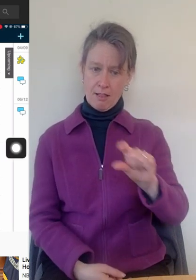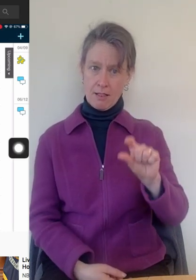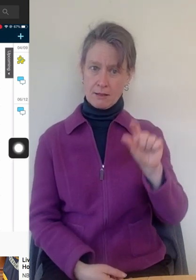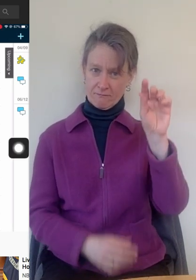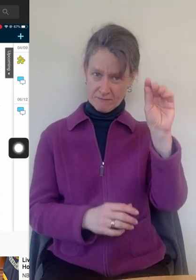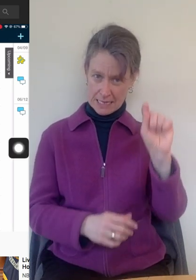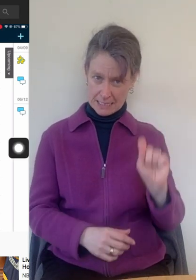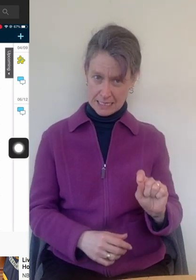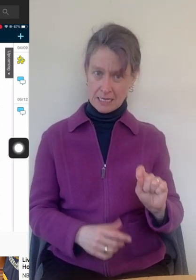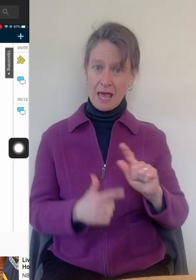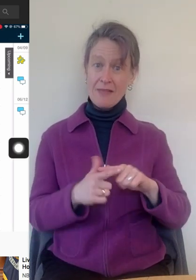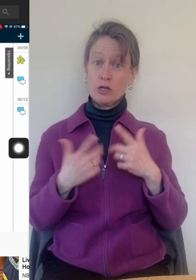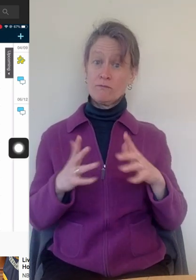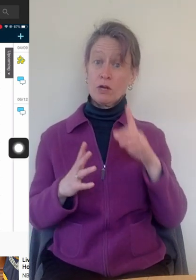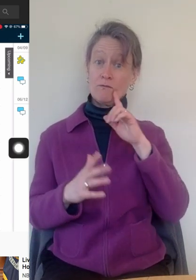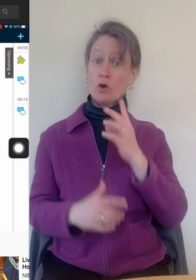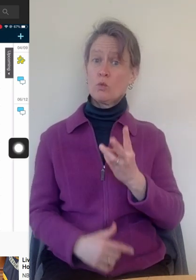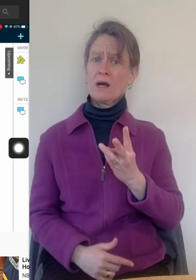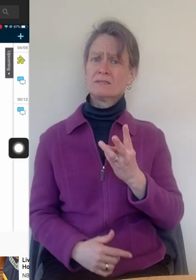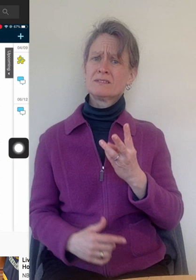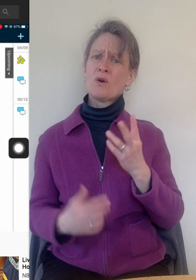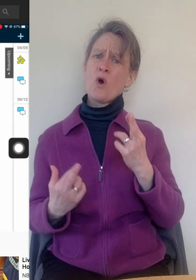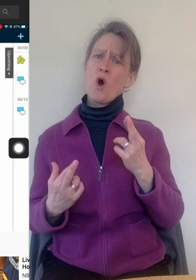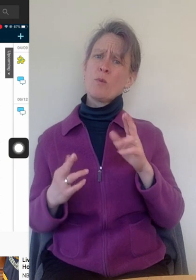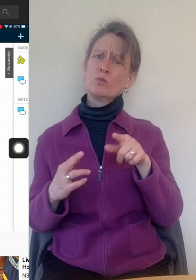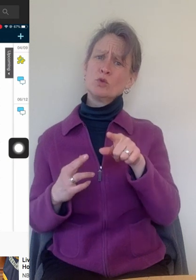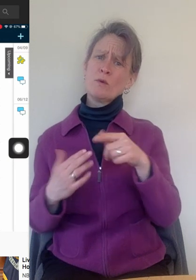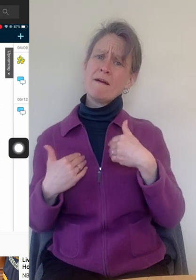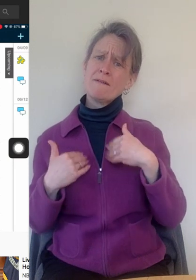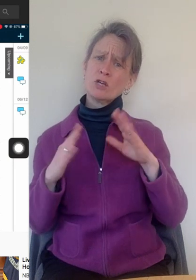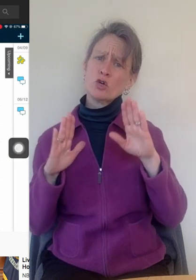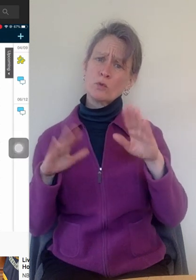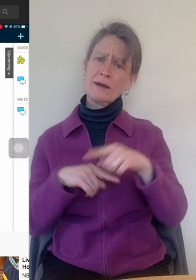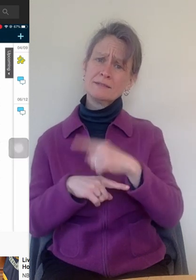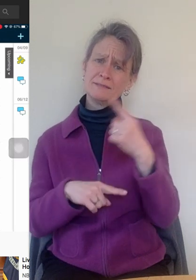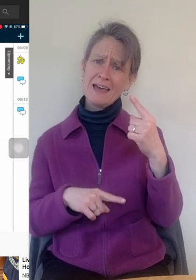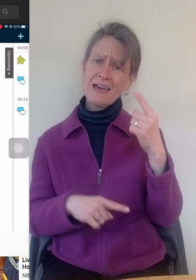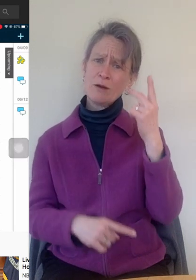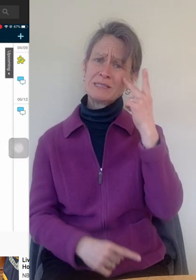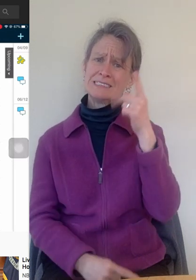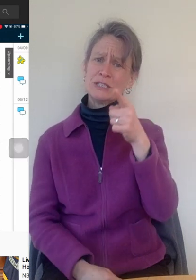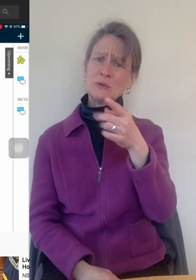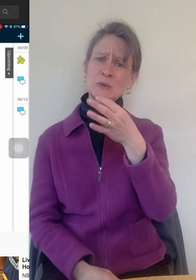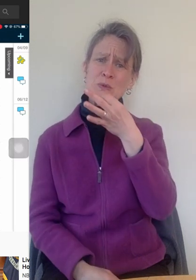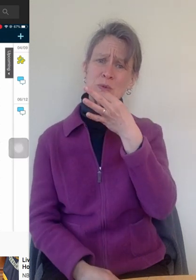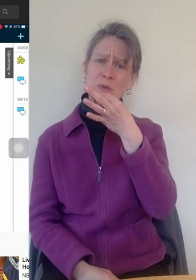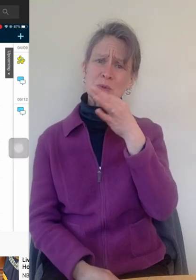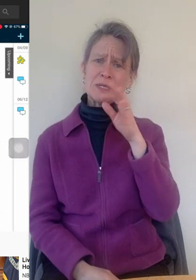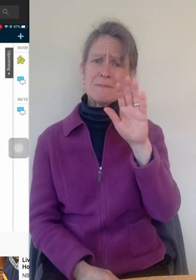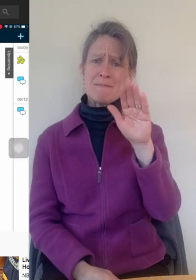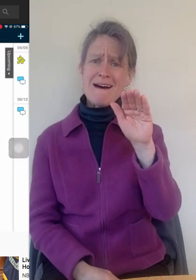Wednesday. We hope you are having a great day, and we'll see you guys soon. Bye.